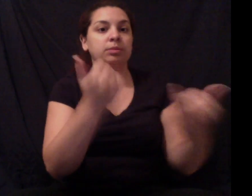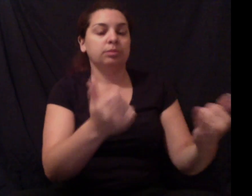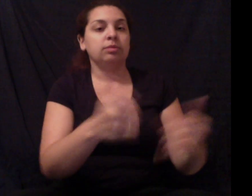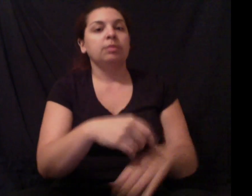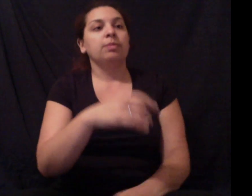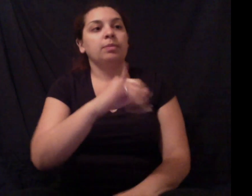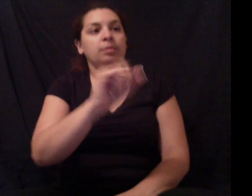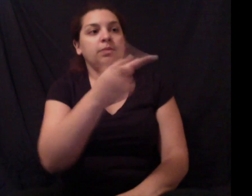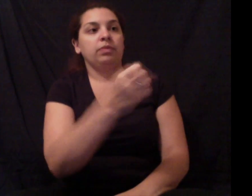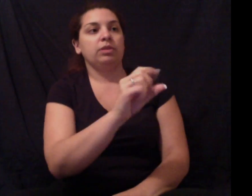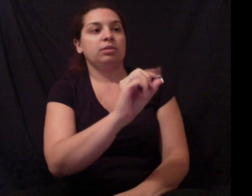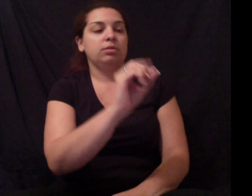igloosoftware.com/upvoted.